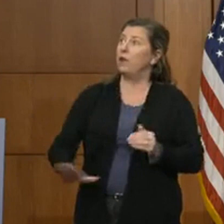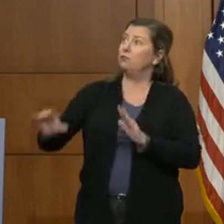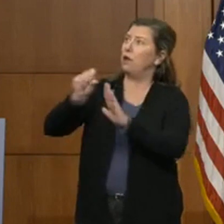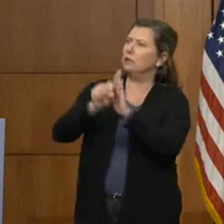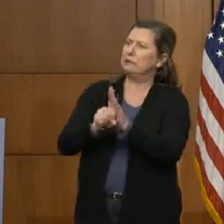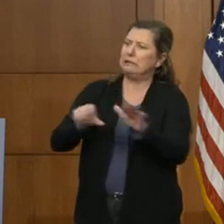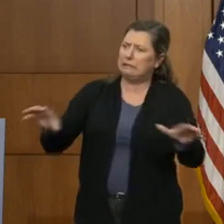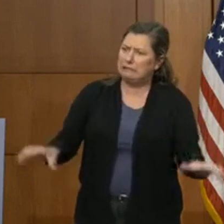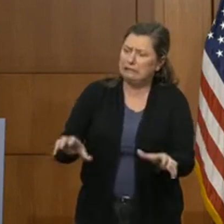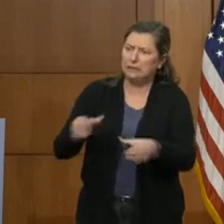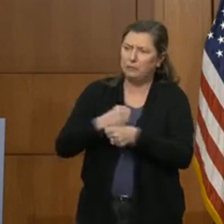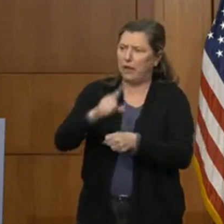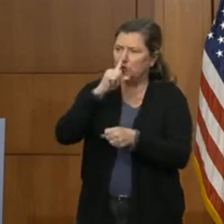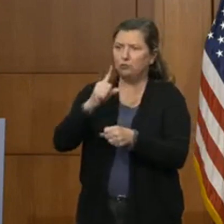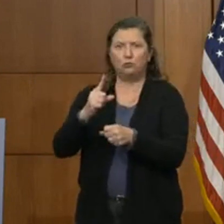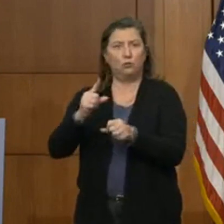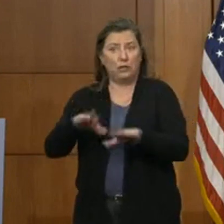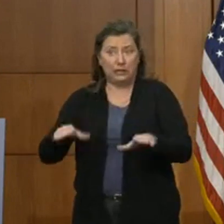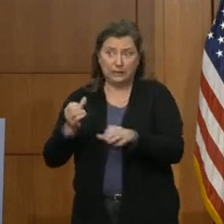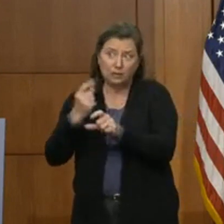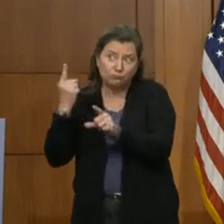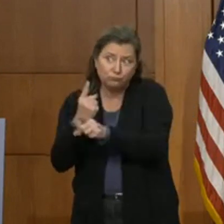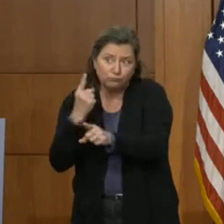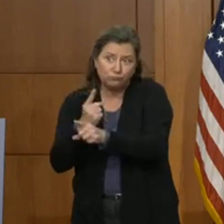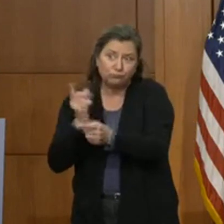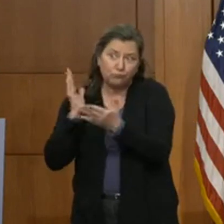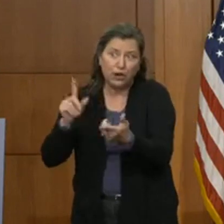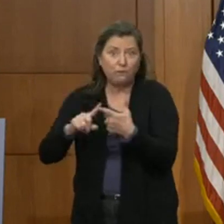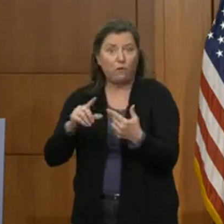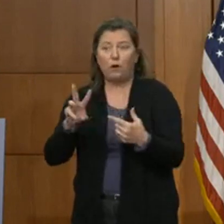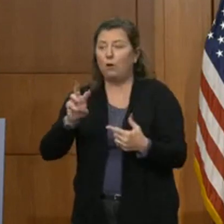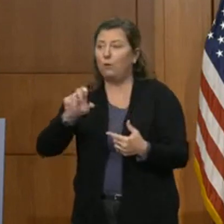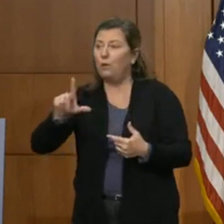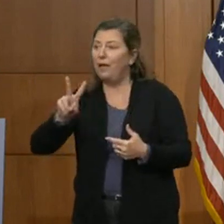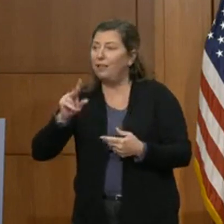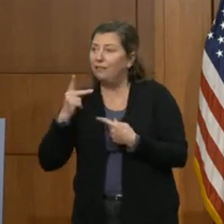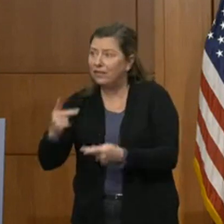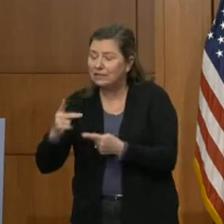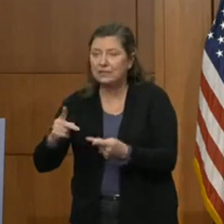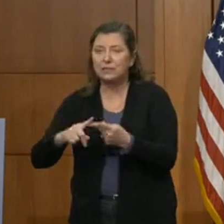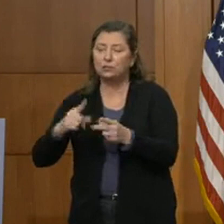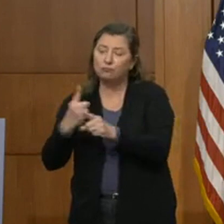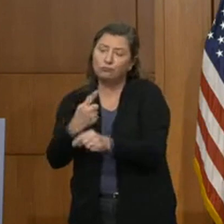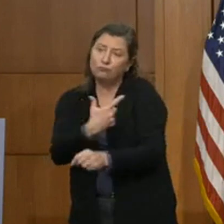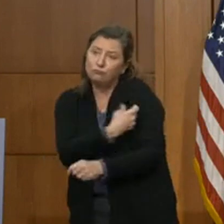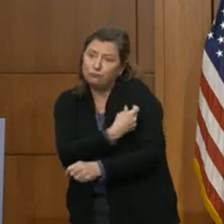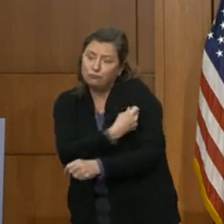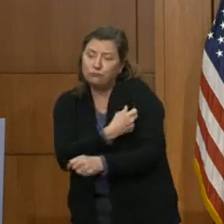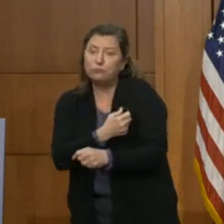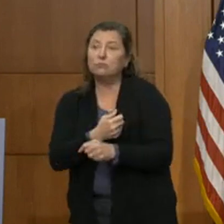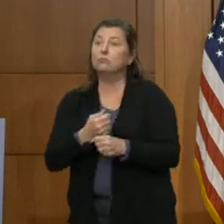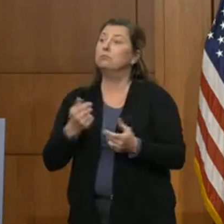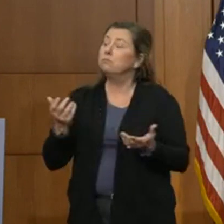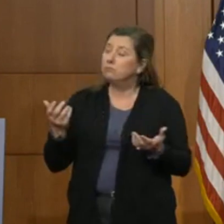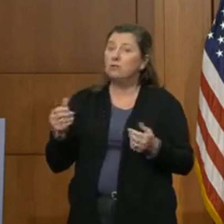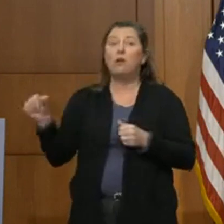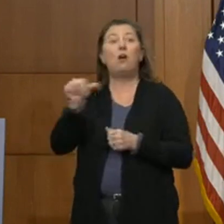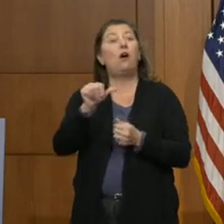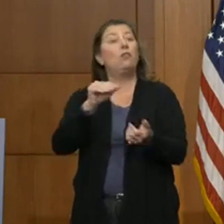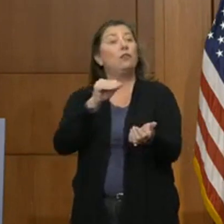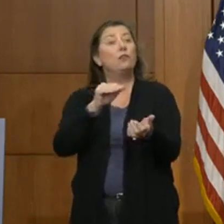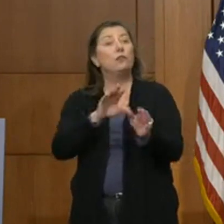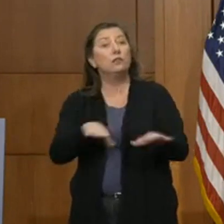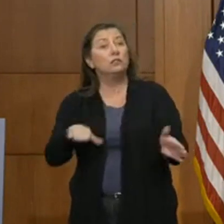children still receive the well visits and immunizations they need. Some pediatricians are scheduling well visits at